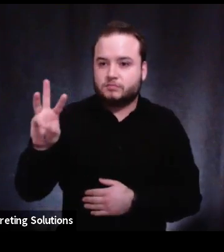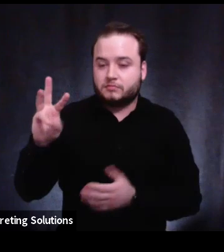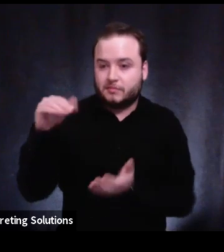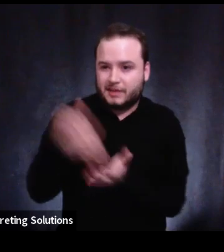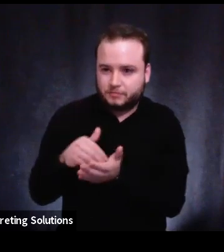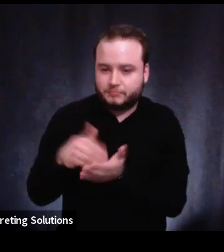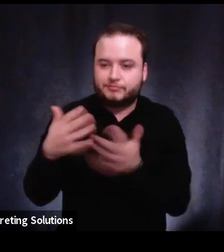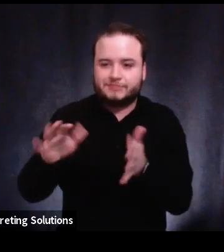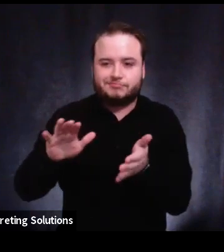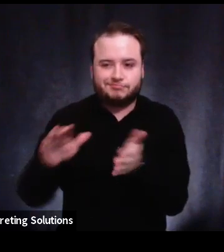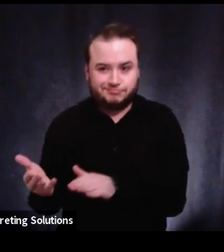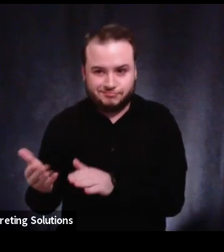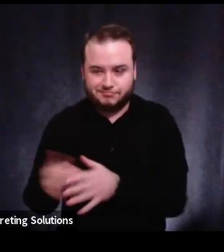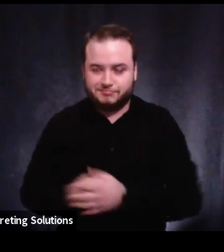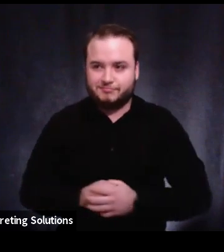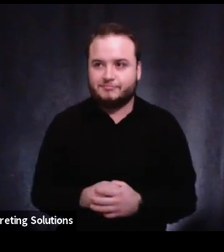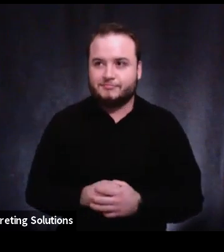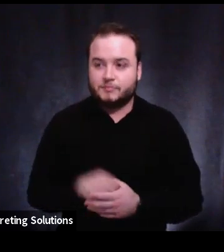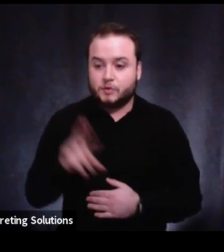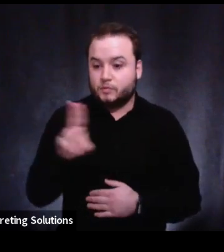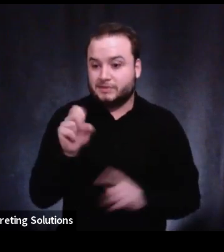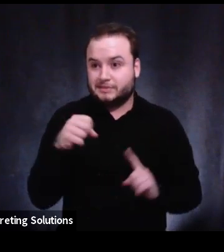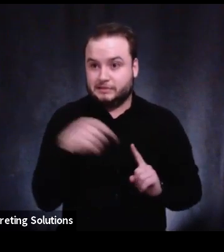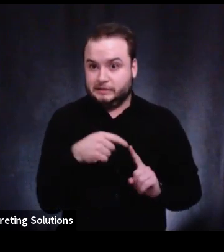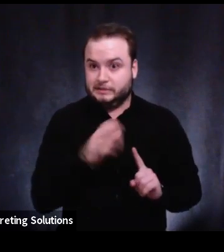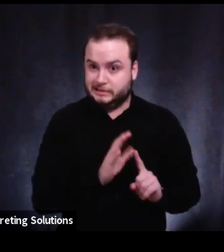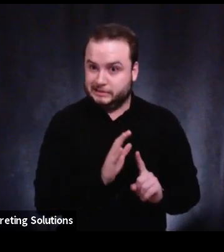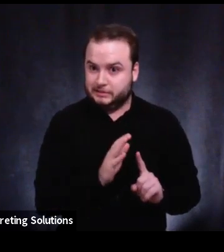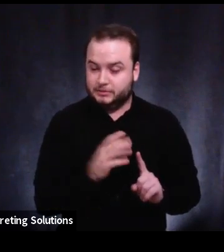States, we are reporting just over